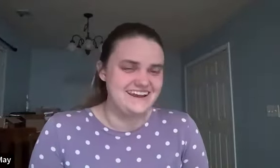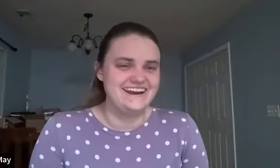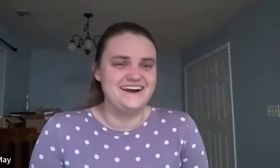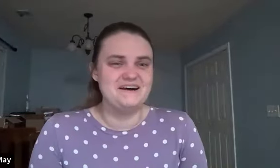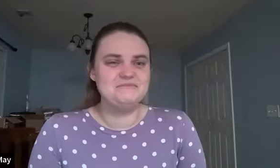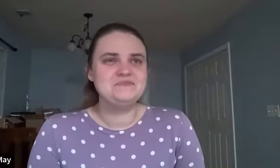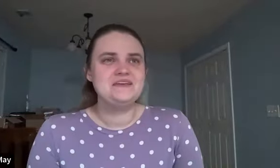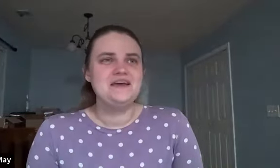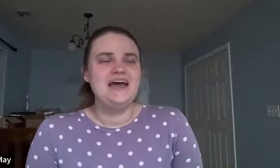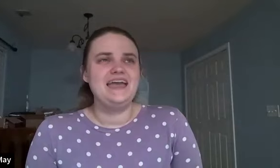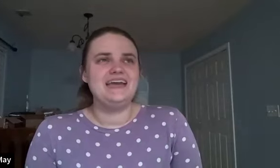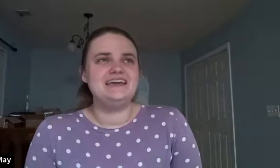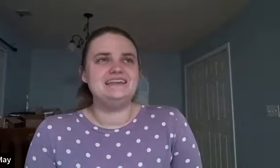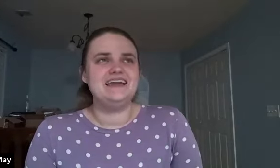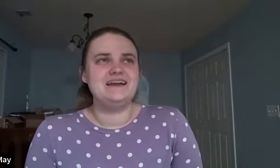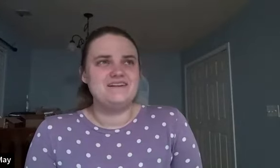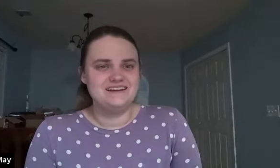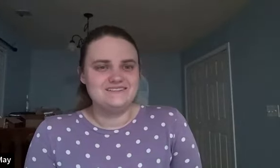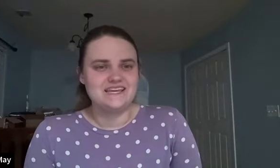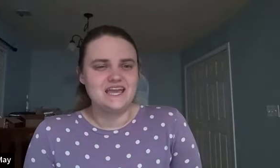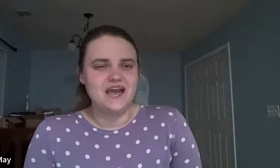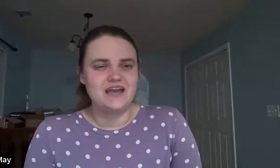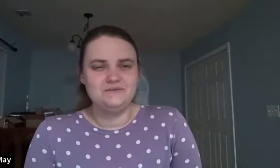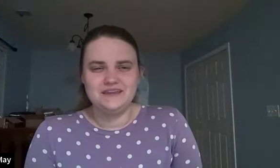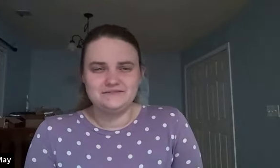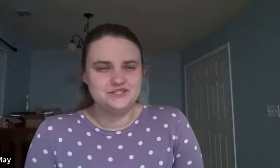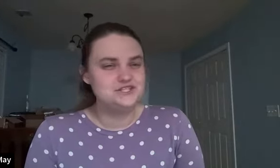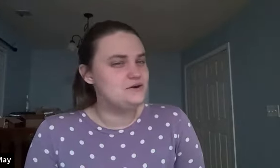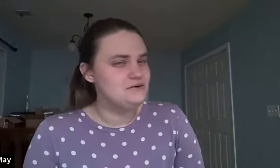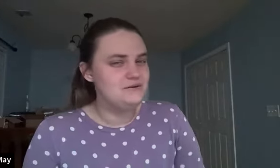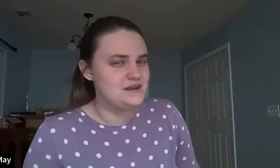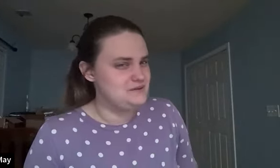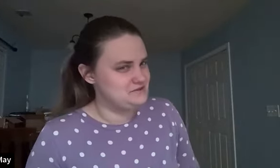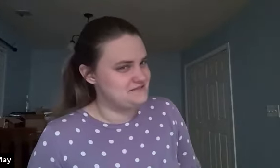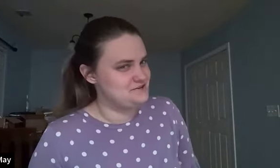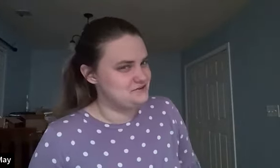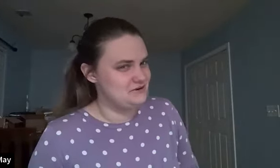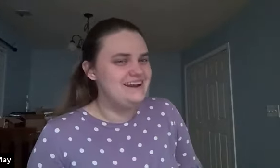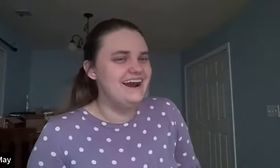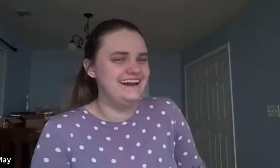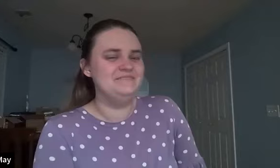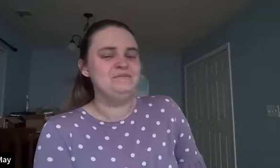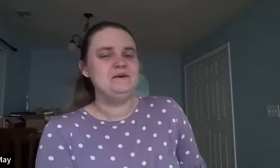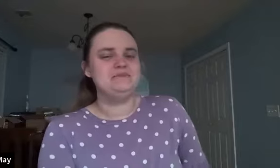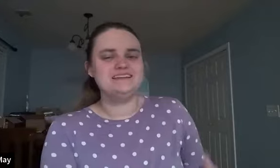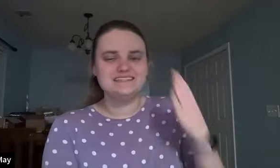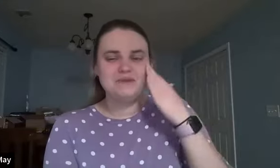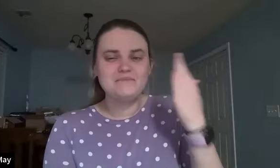sign. And ironically, I don't think I've shown a lot of people the sign for unicorn. Because in my